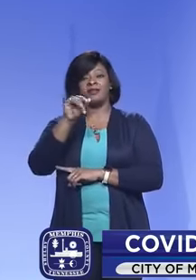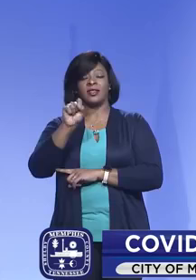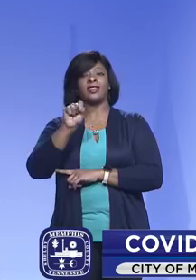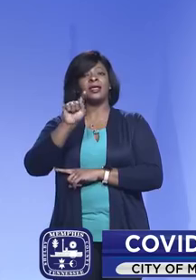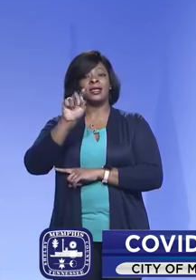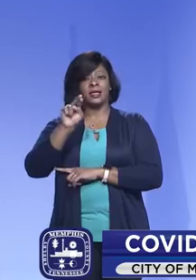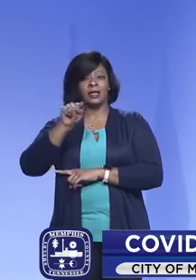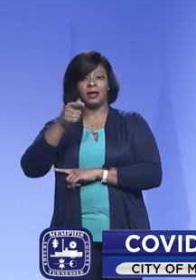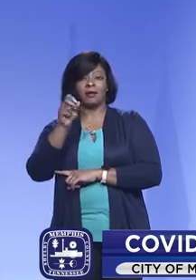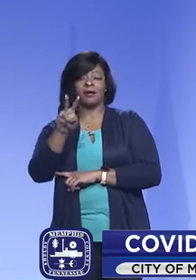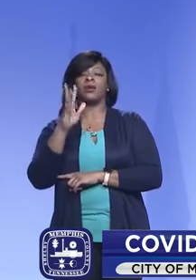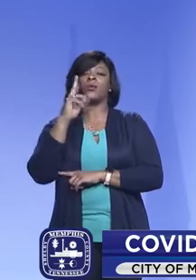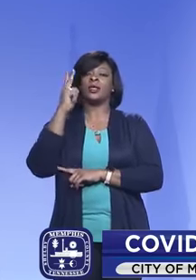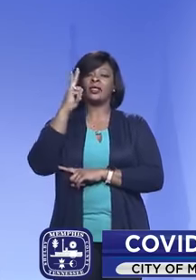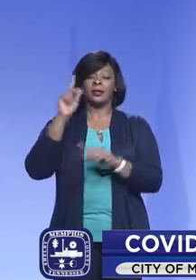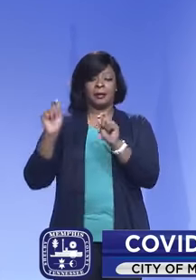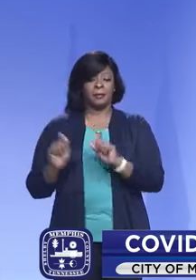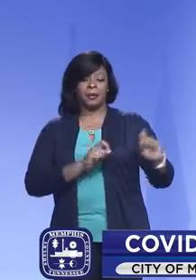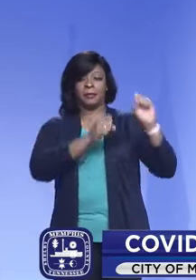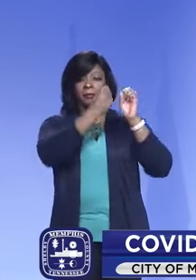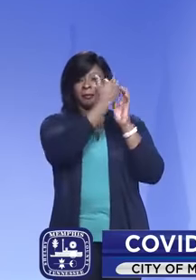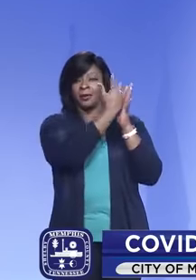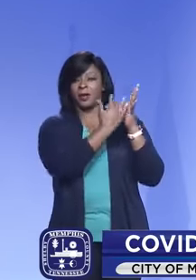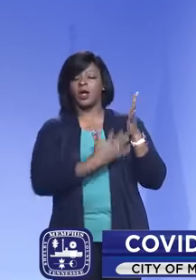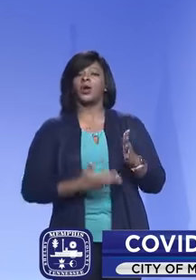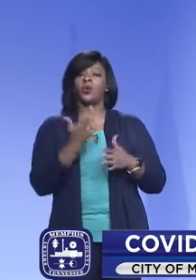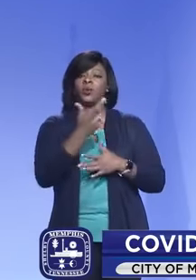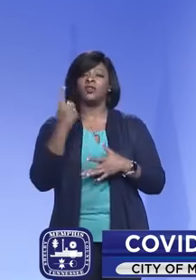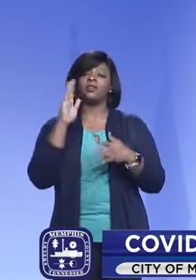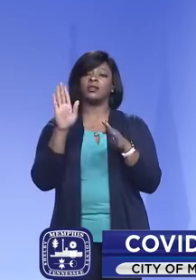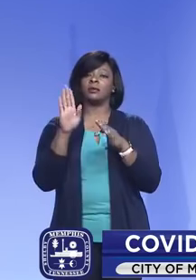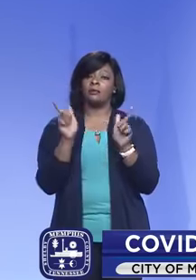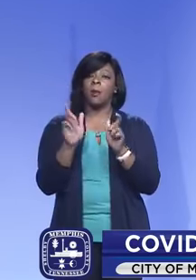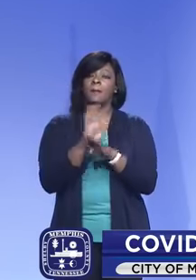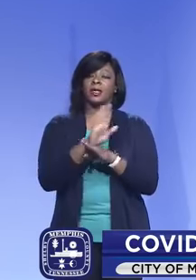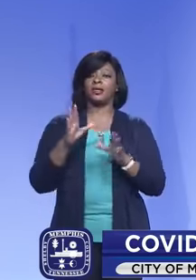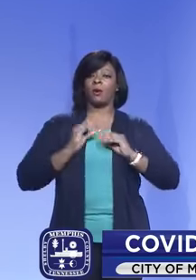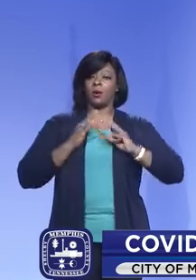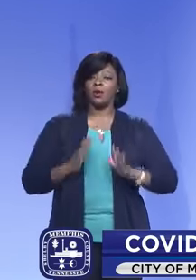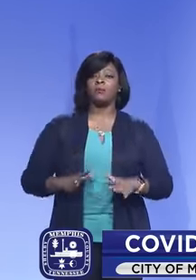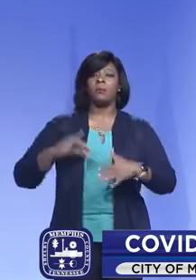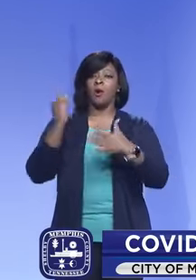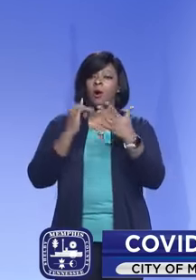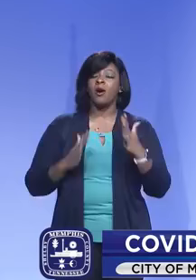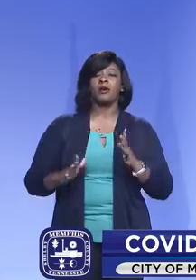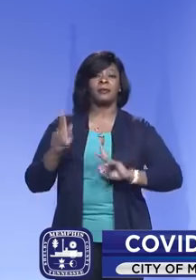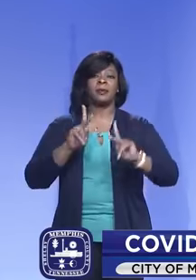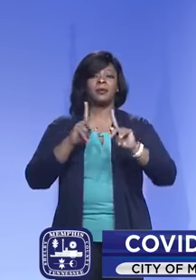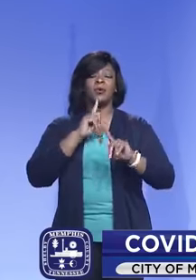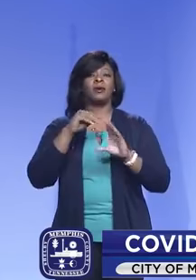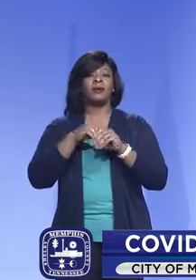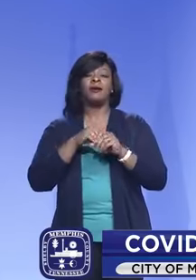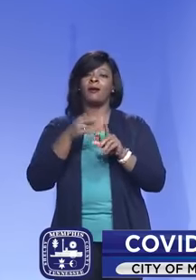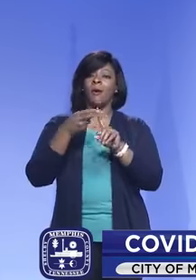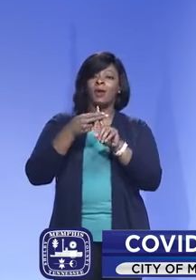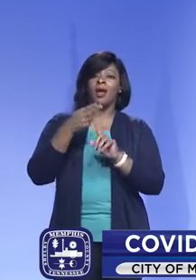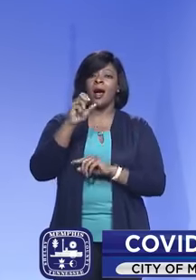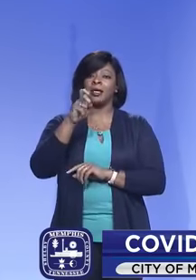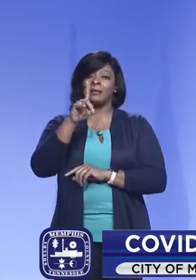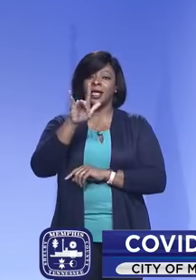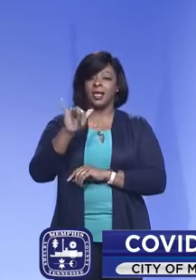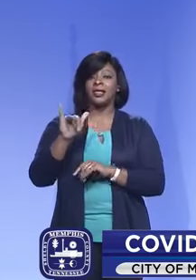covid19.memphistn.gov, you will see a compendium of resources for small business owners, for artists, for folks in the hospitality industry,